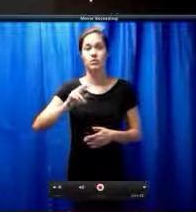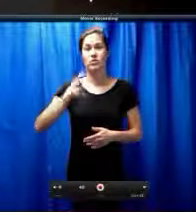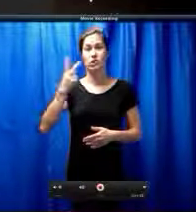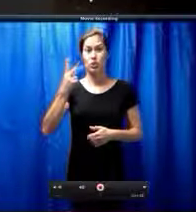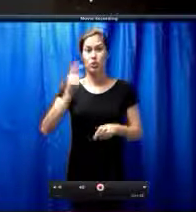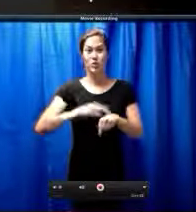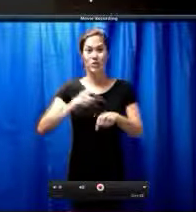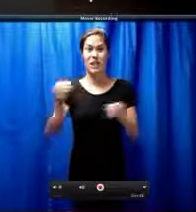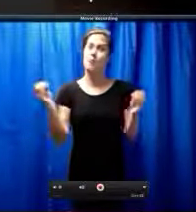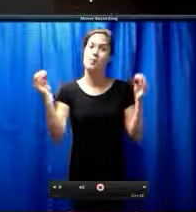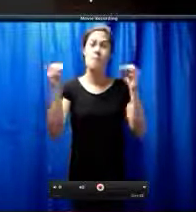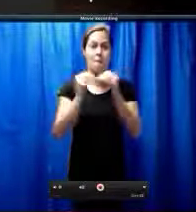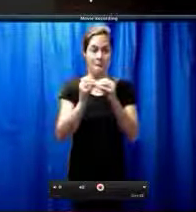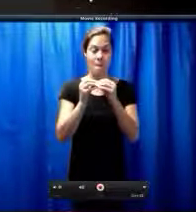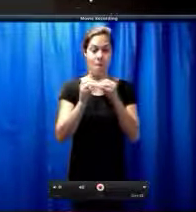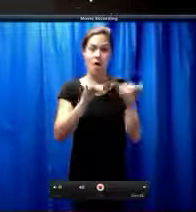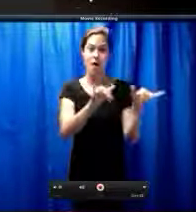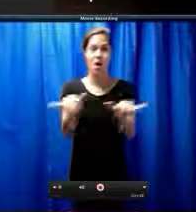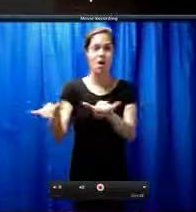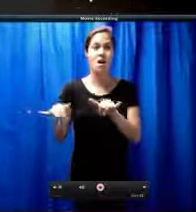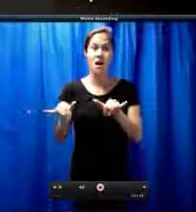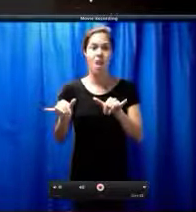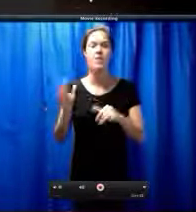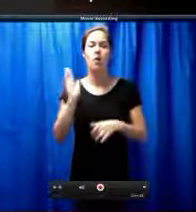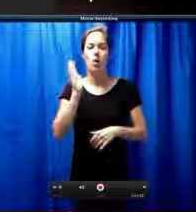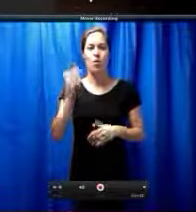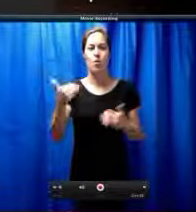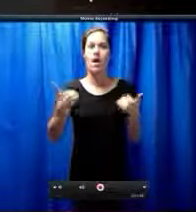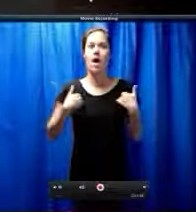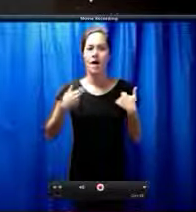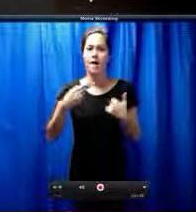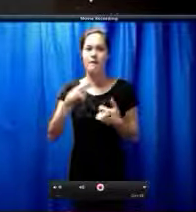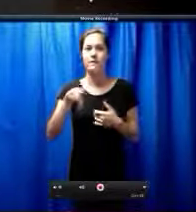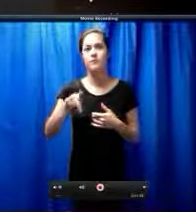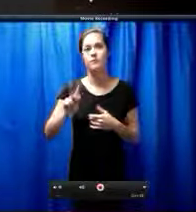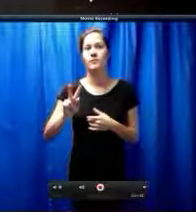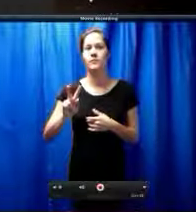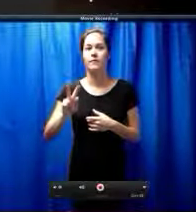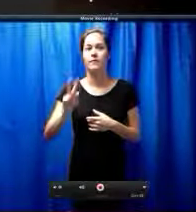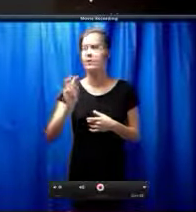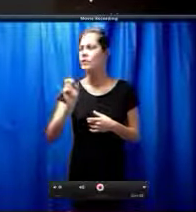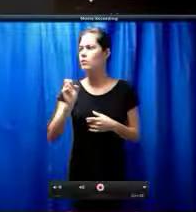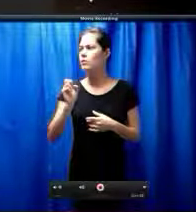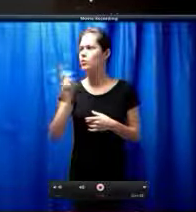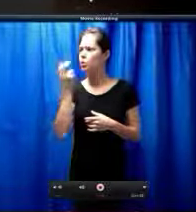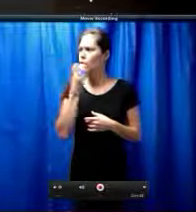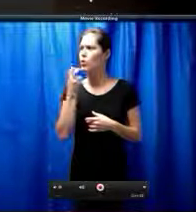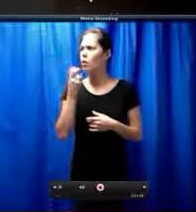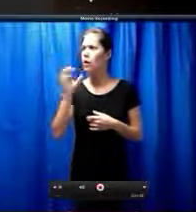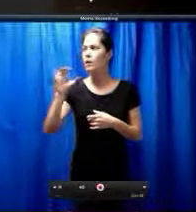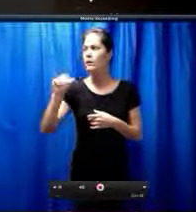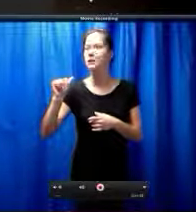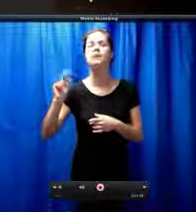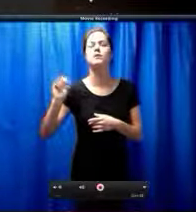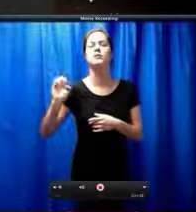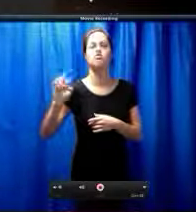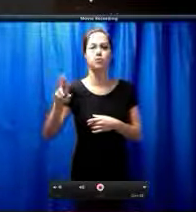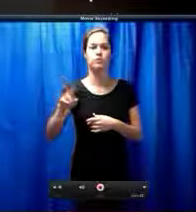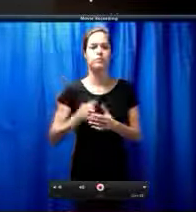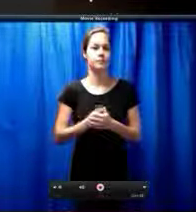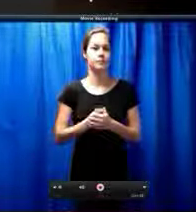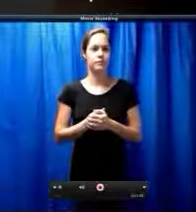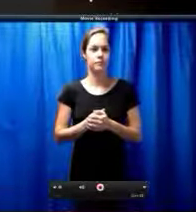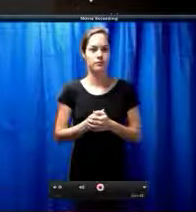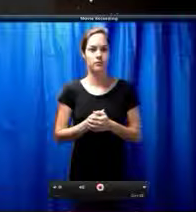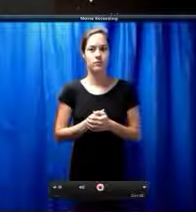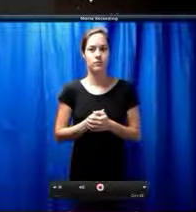HPV-related cancers, 6 to 7 times more common in men than women. And here's a number that I really want you to pay attention to, because this is a big